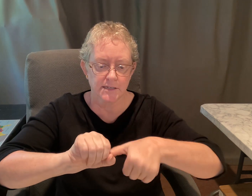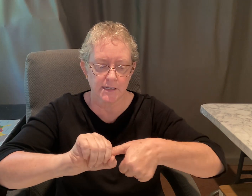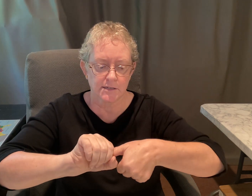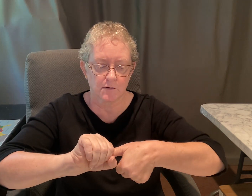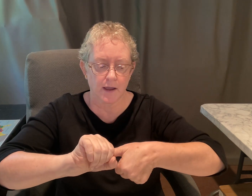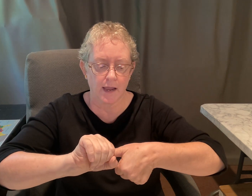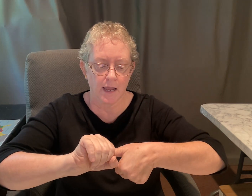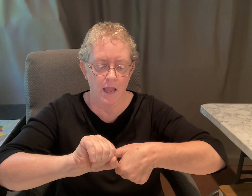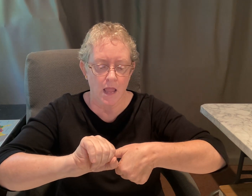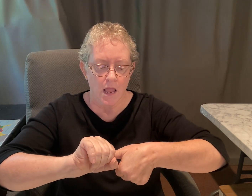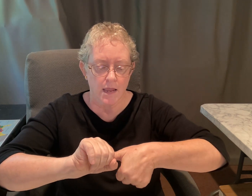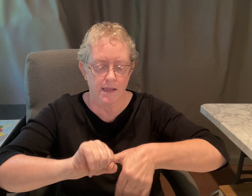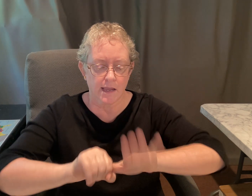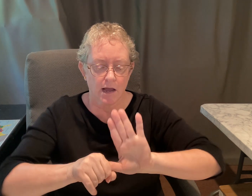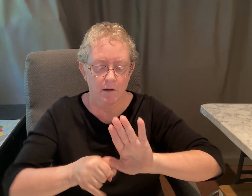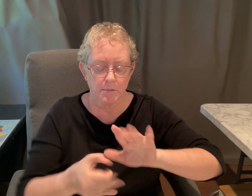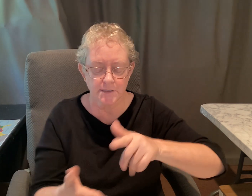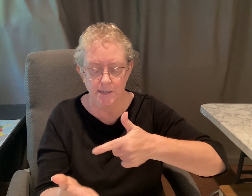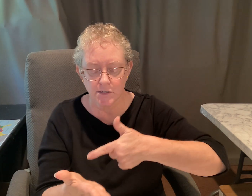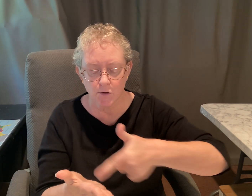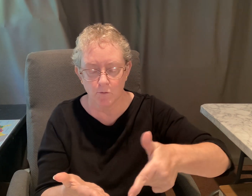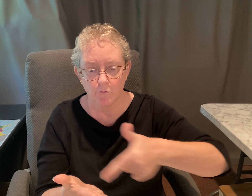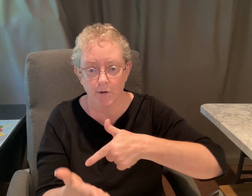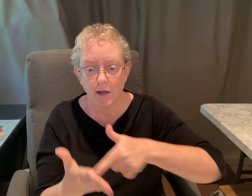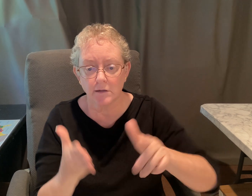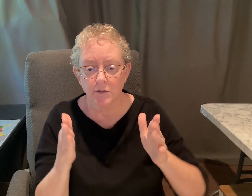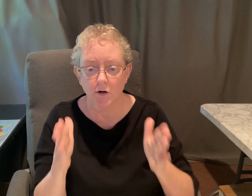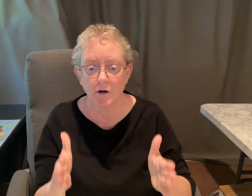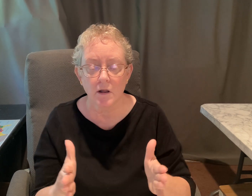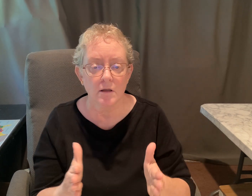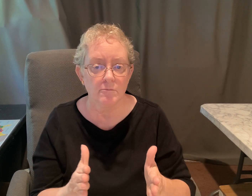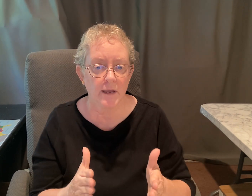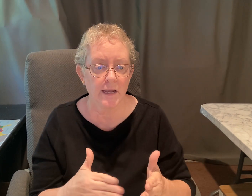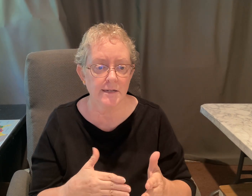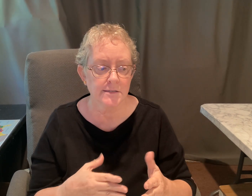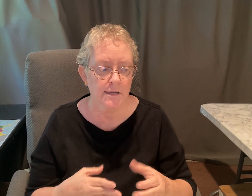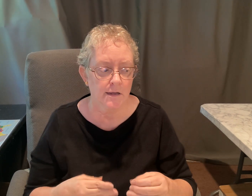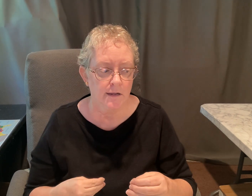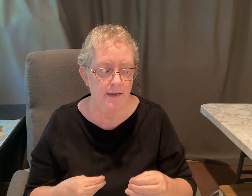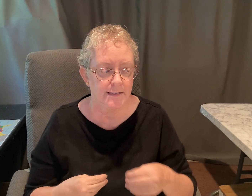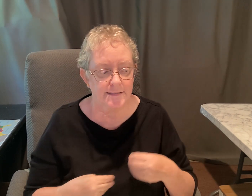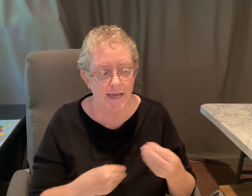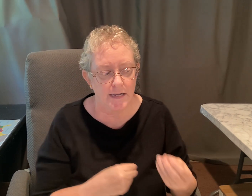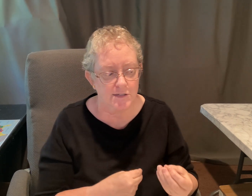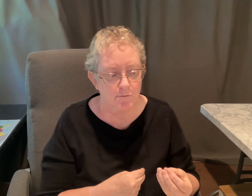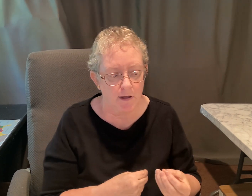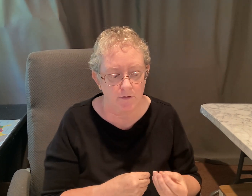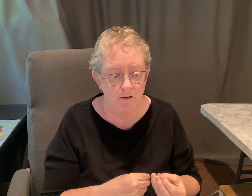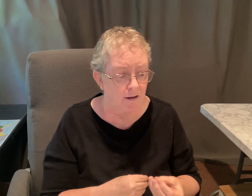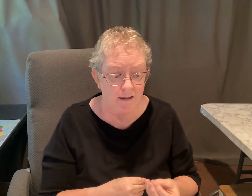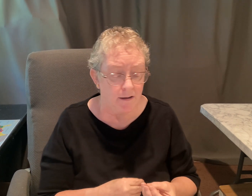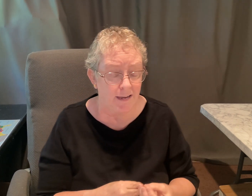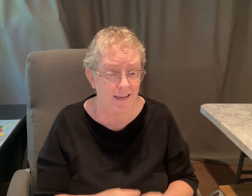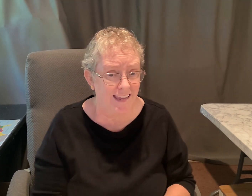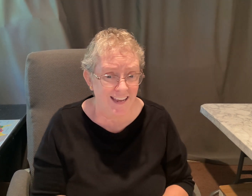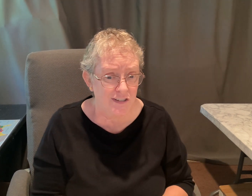incompetent. Okay. Incompetent welder means he said he's a welder. He can't do